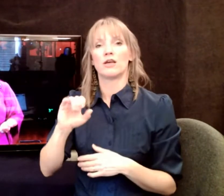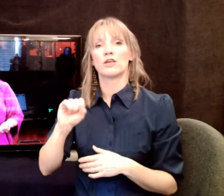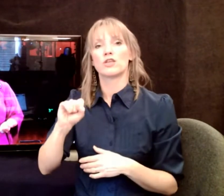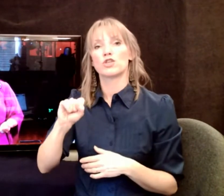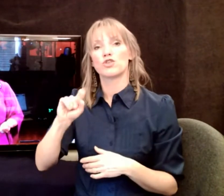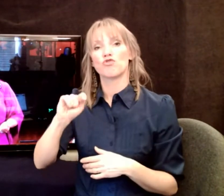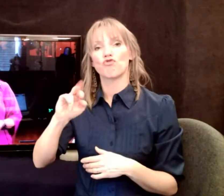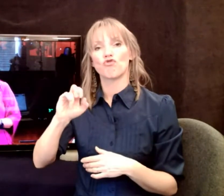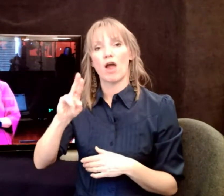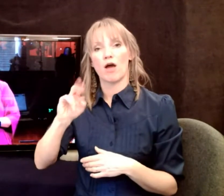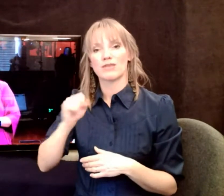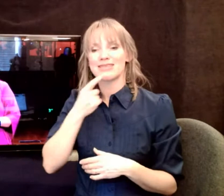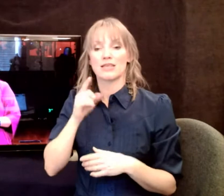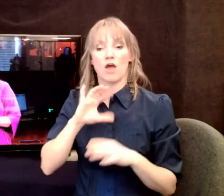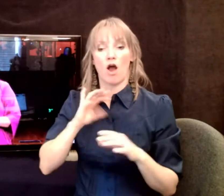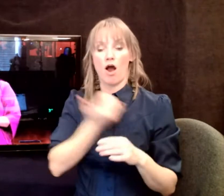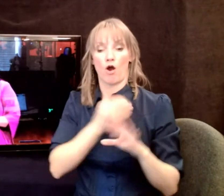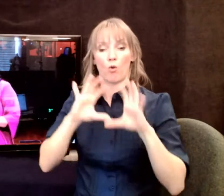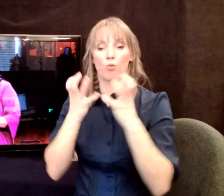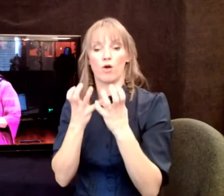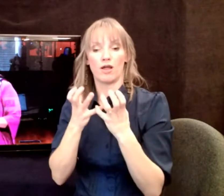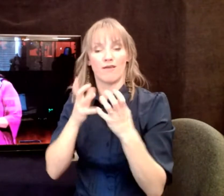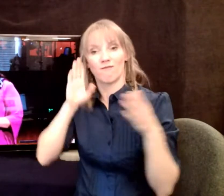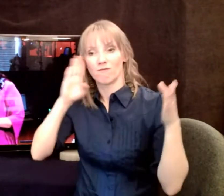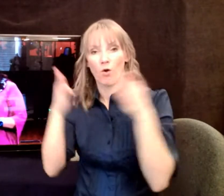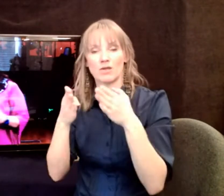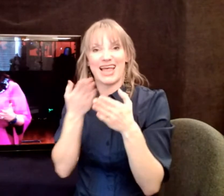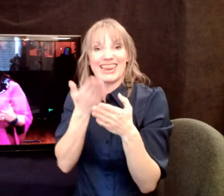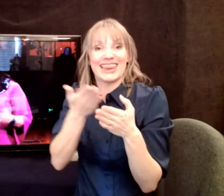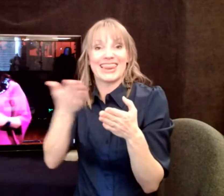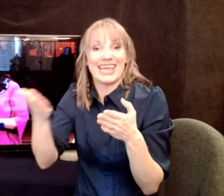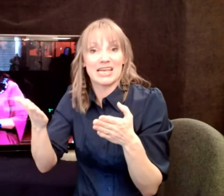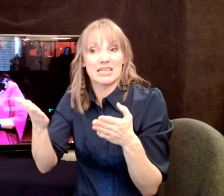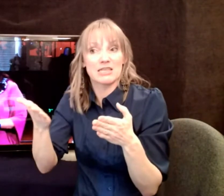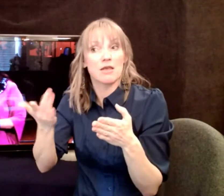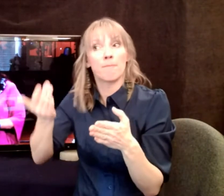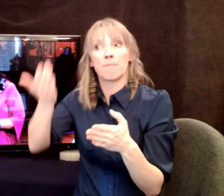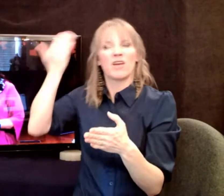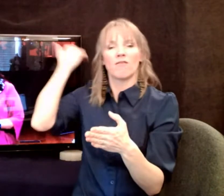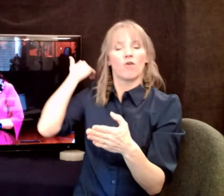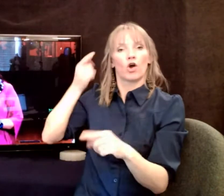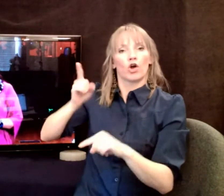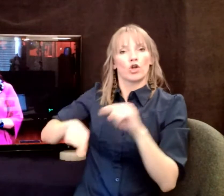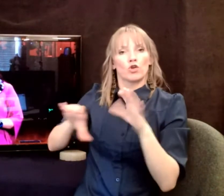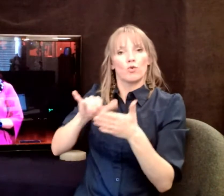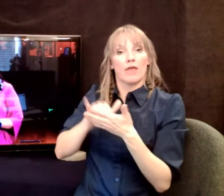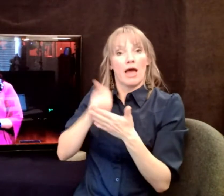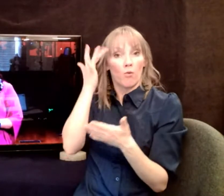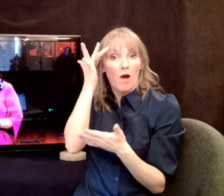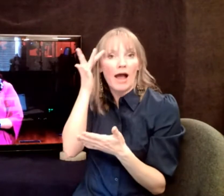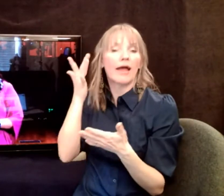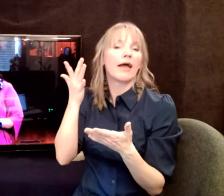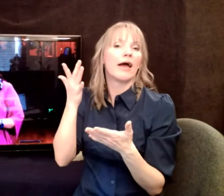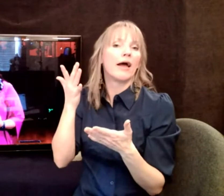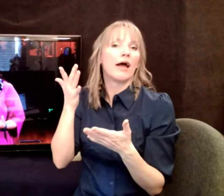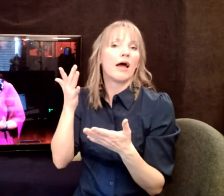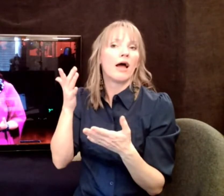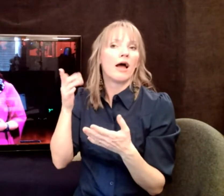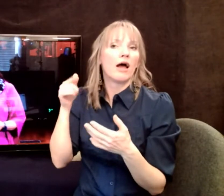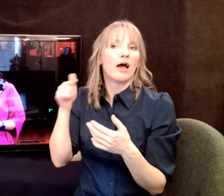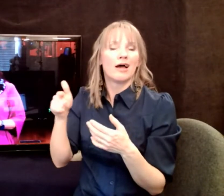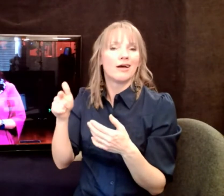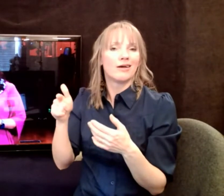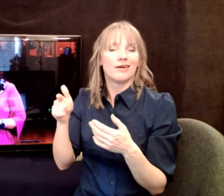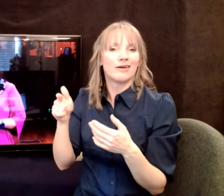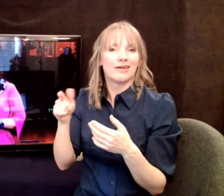world of today revolves completely around things which at one time couldn't be done because they were supposedly beyond the limits